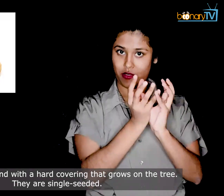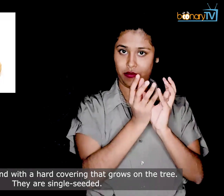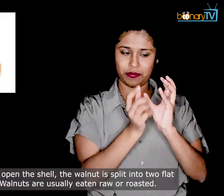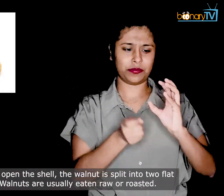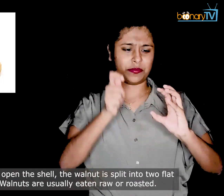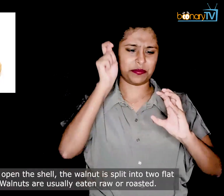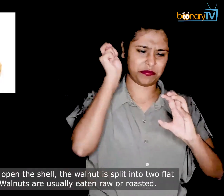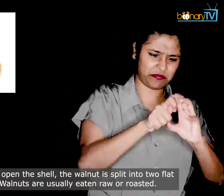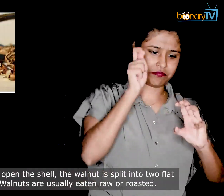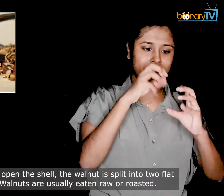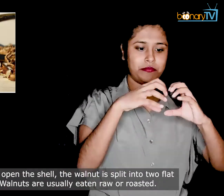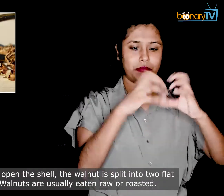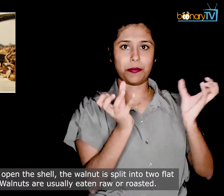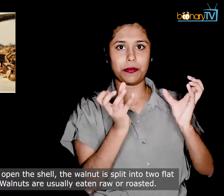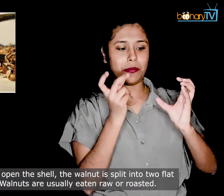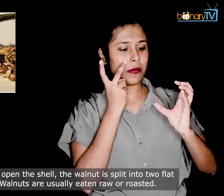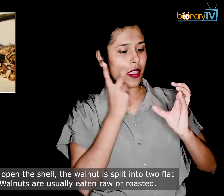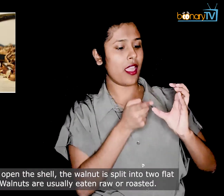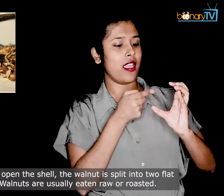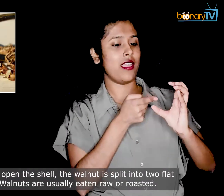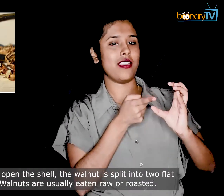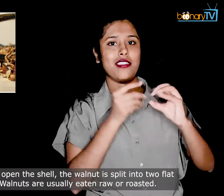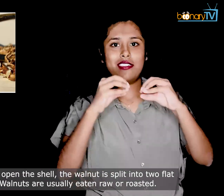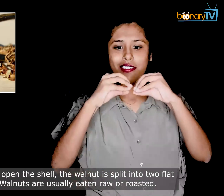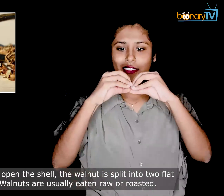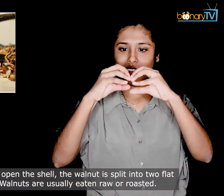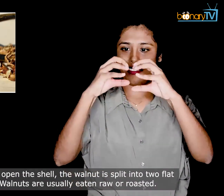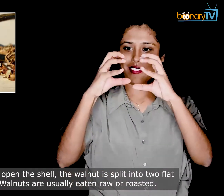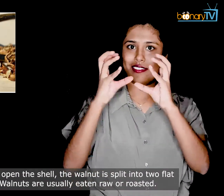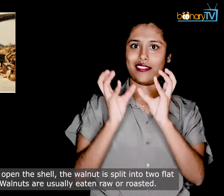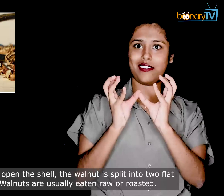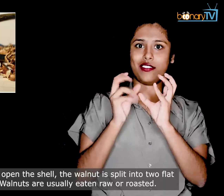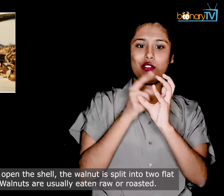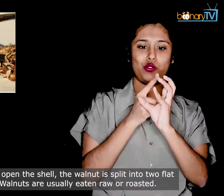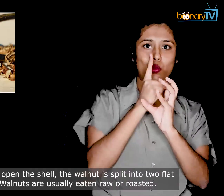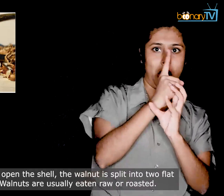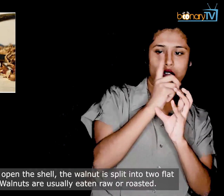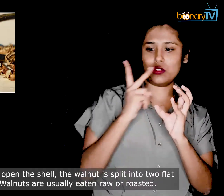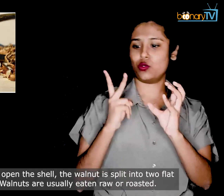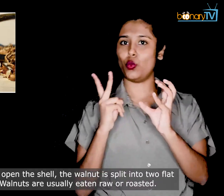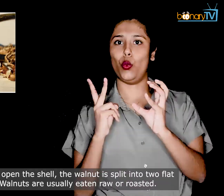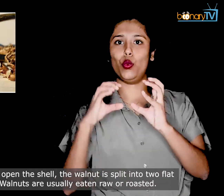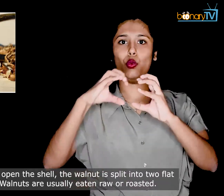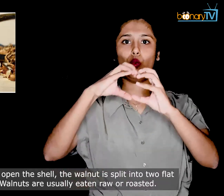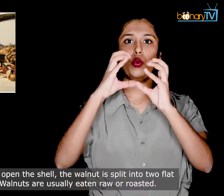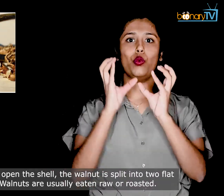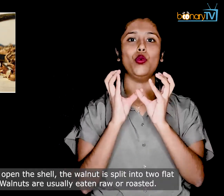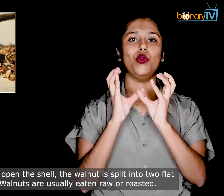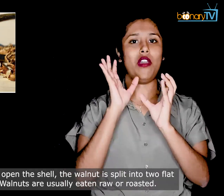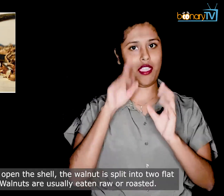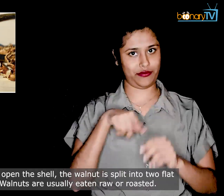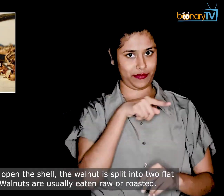when we break open the shell the walnut is split into two flat segments